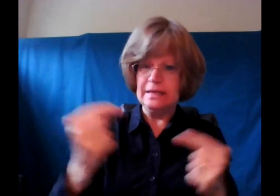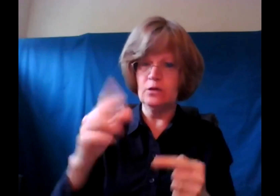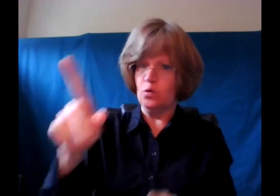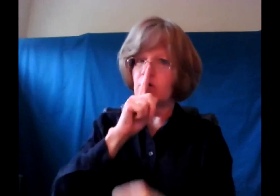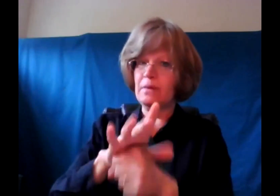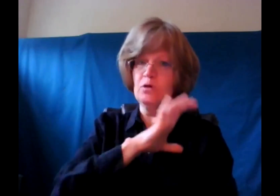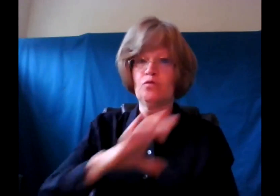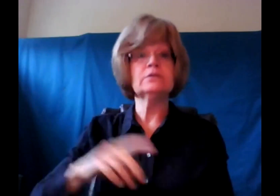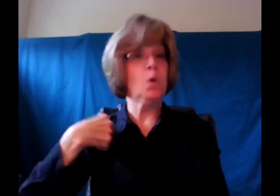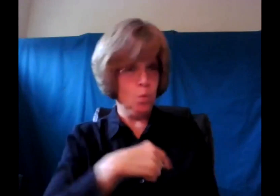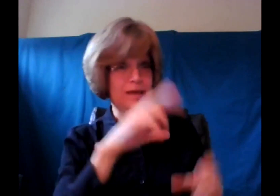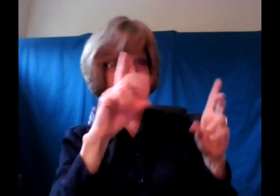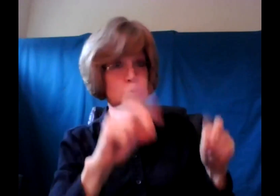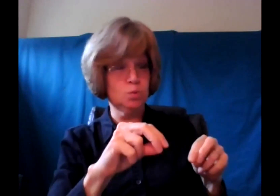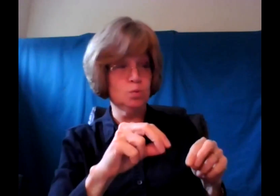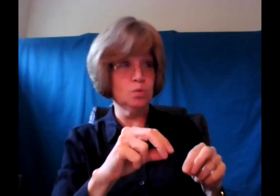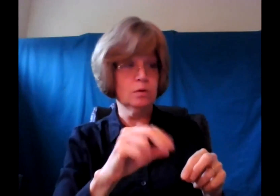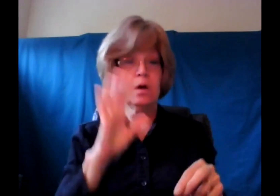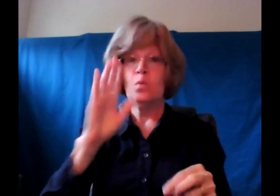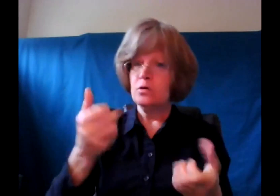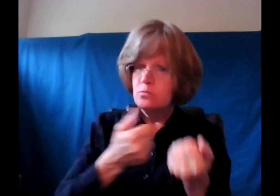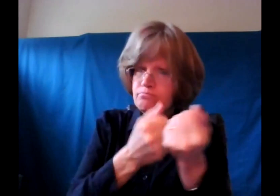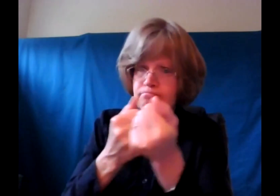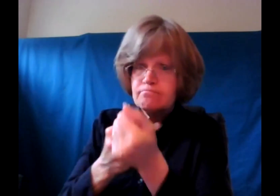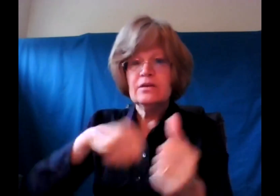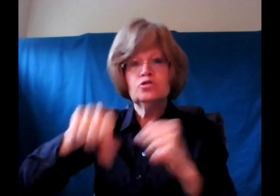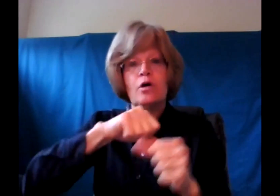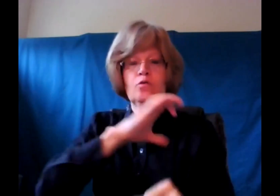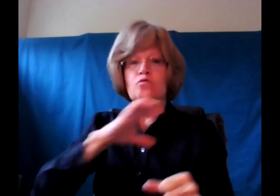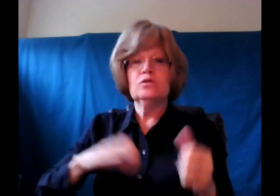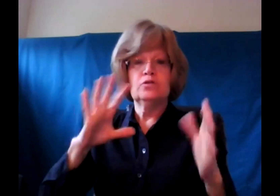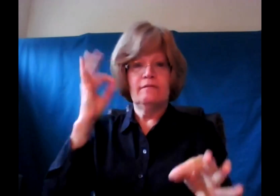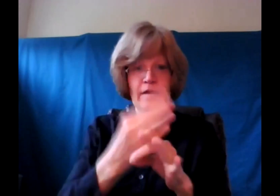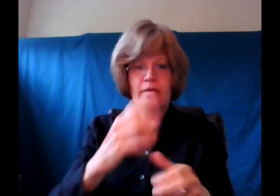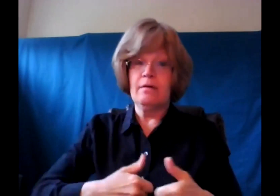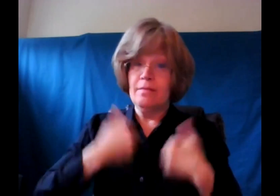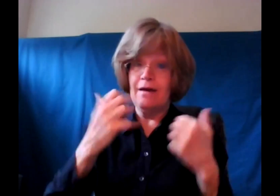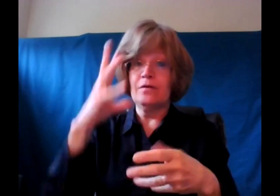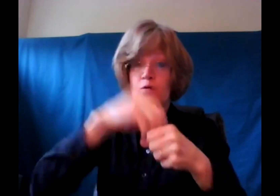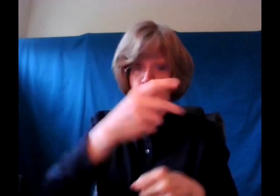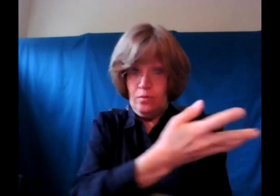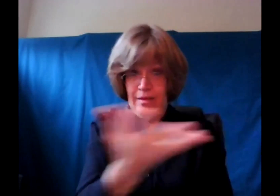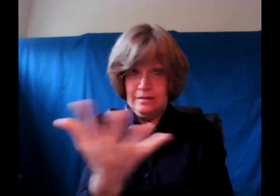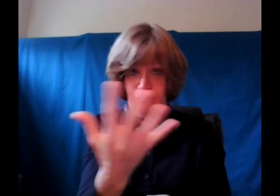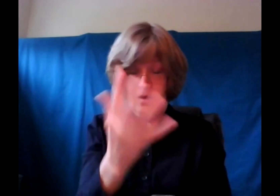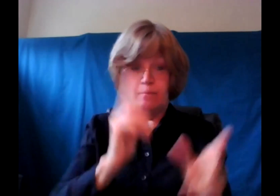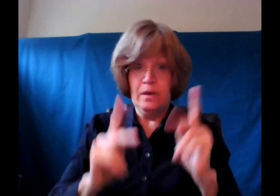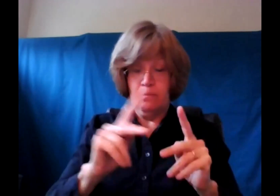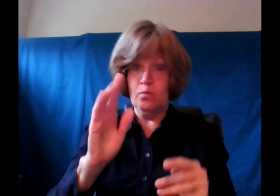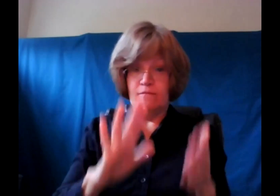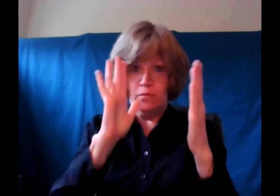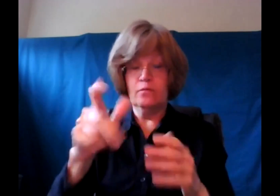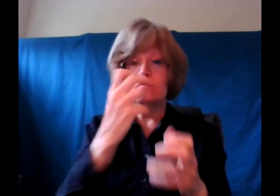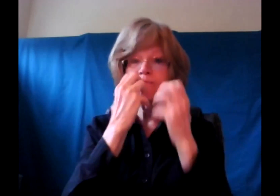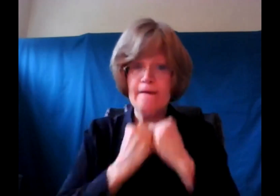Christ? We do. Will you nurture one another in the Christian faith and life and include these persons now before you in